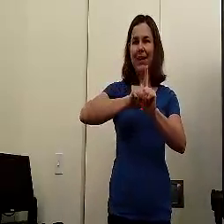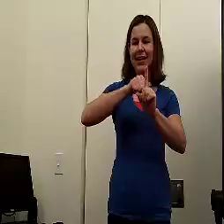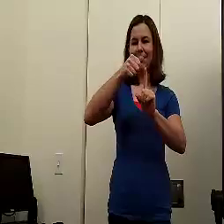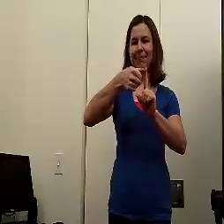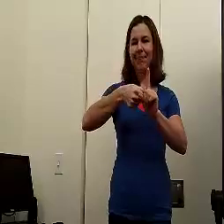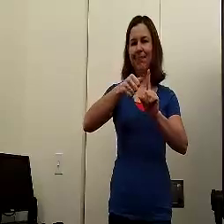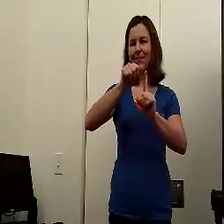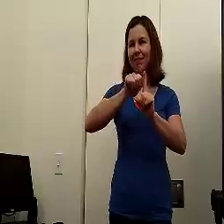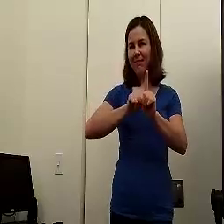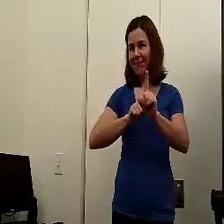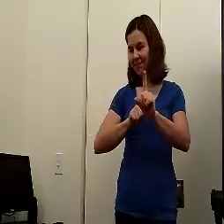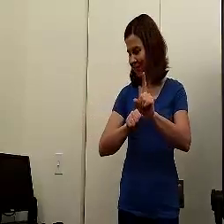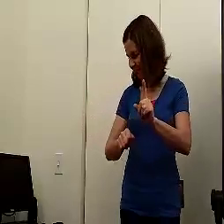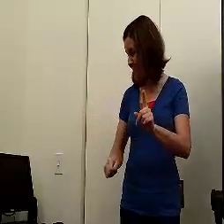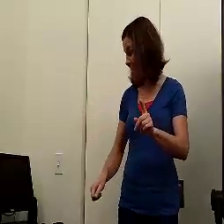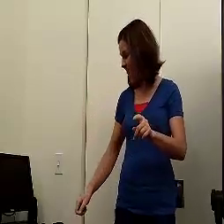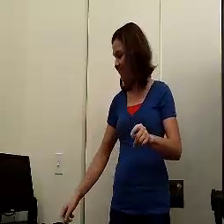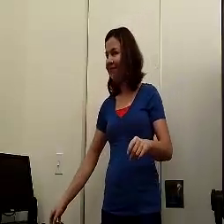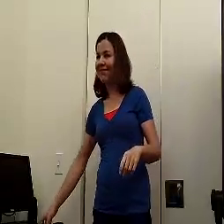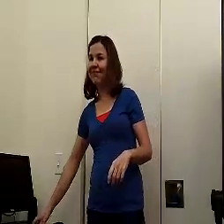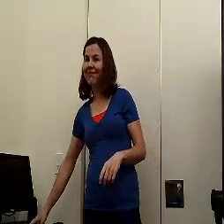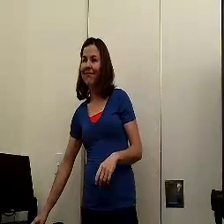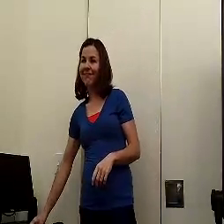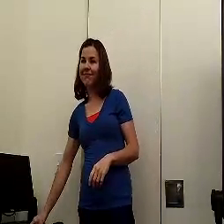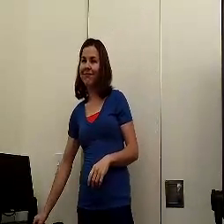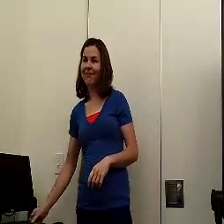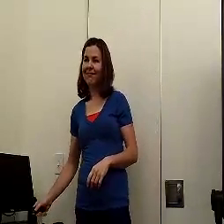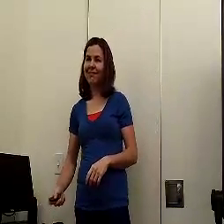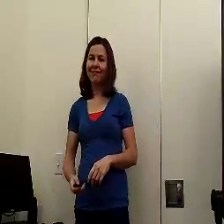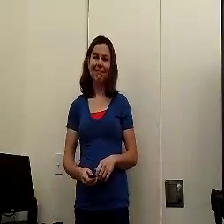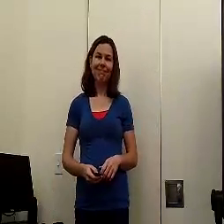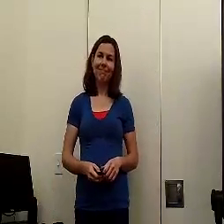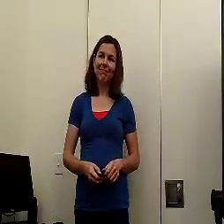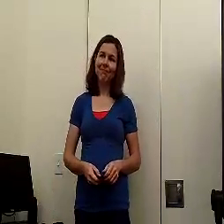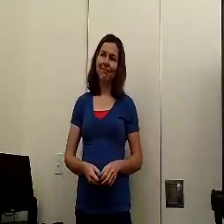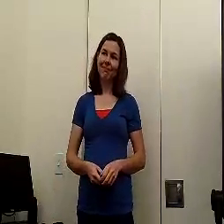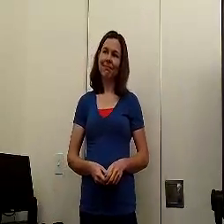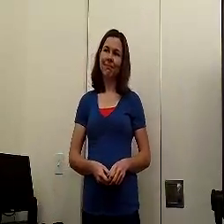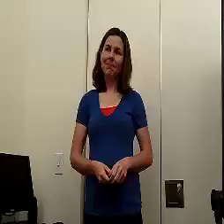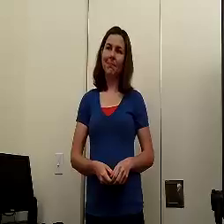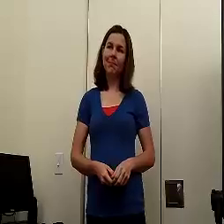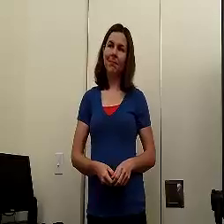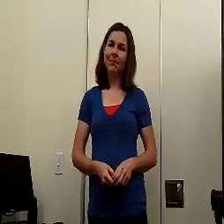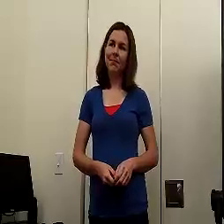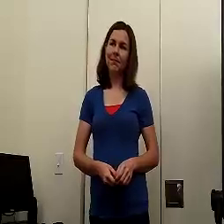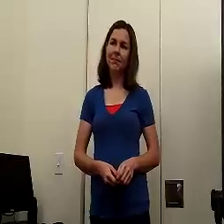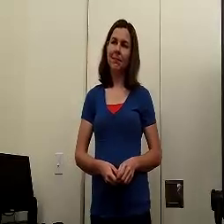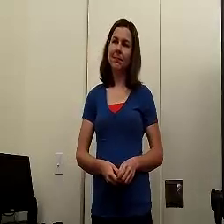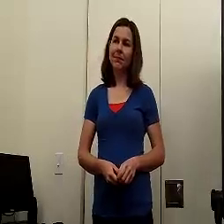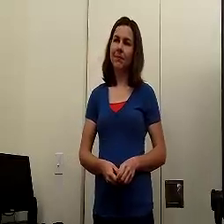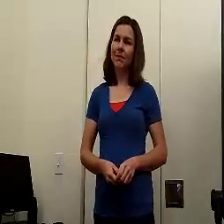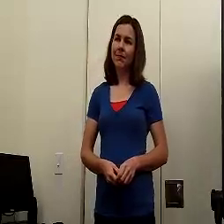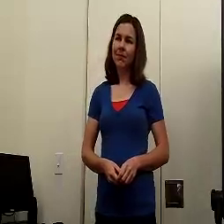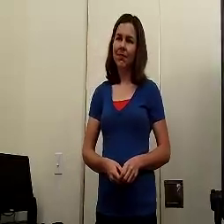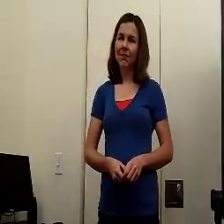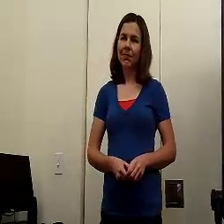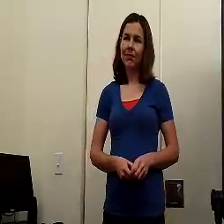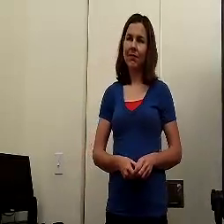banana. Is there a specific, like, I don't know, or 1, you 2, just kind 3, of go or around 1, it? or